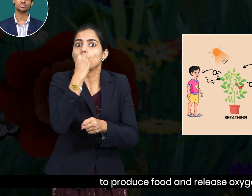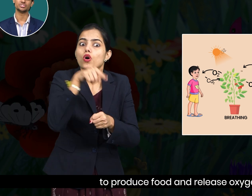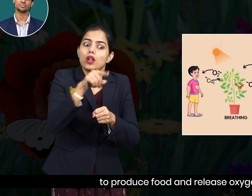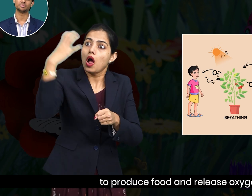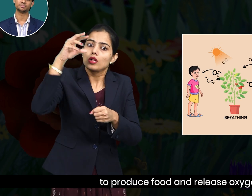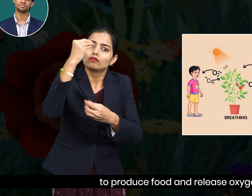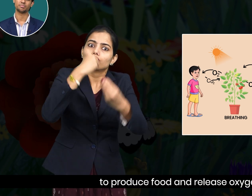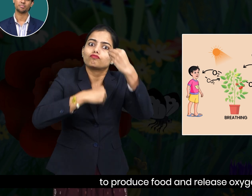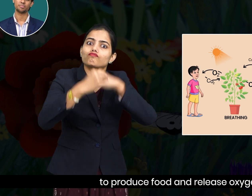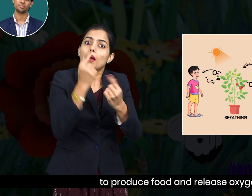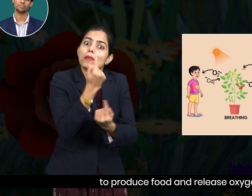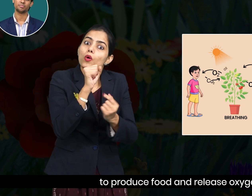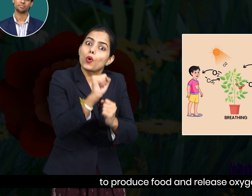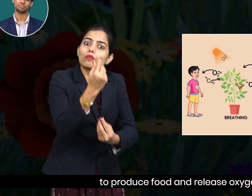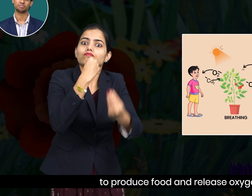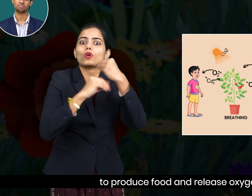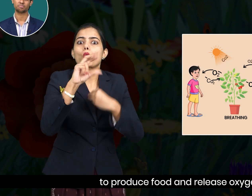release oxygen.